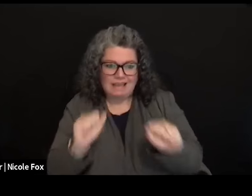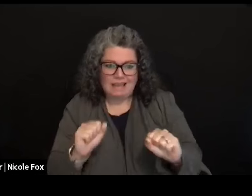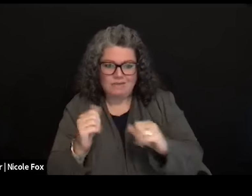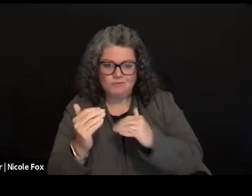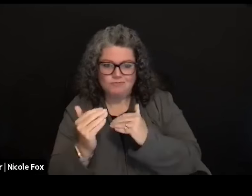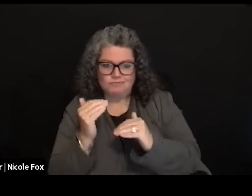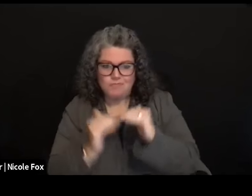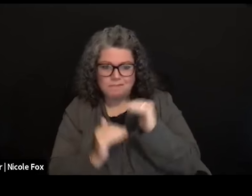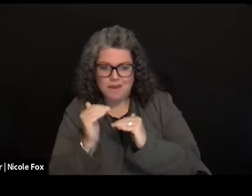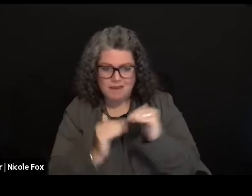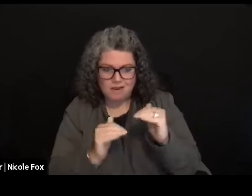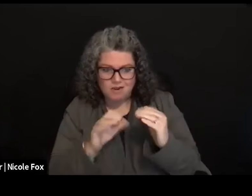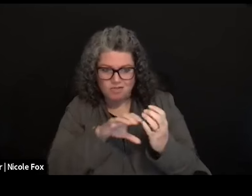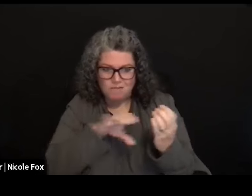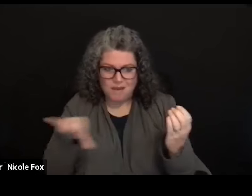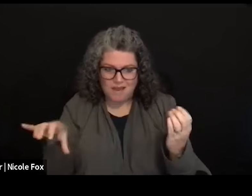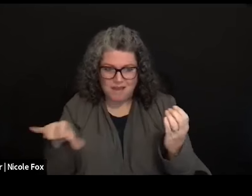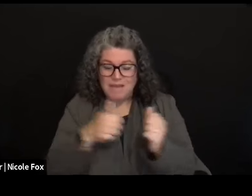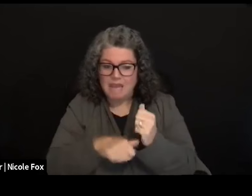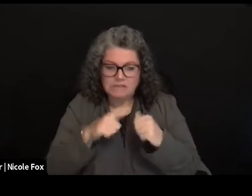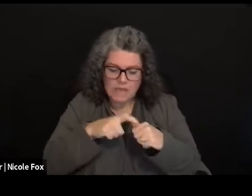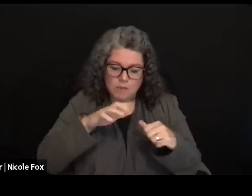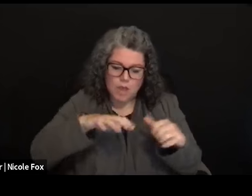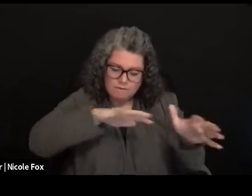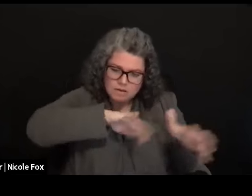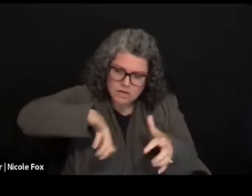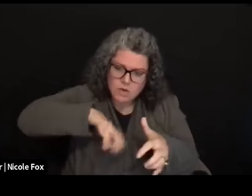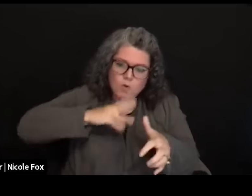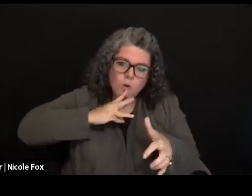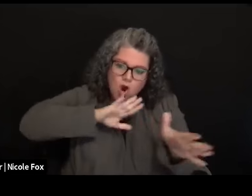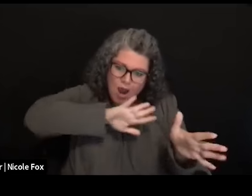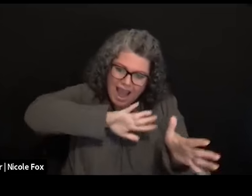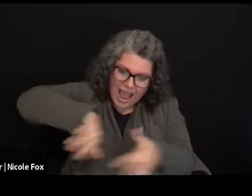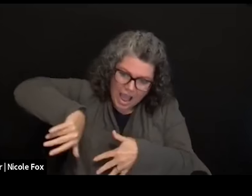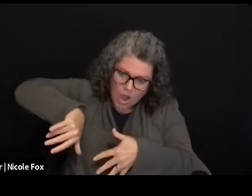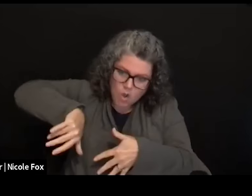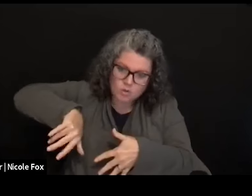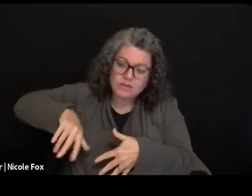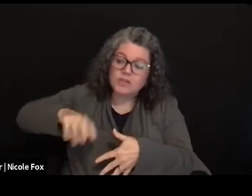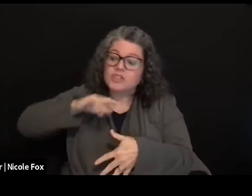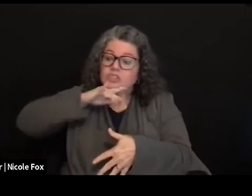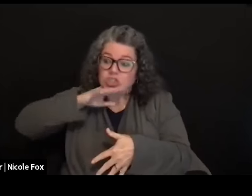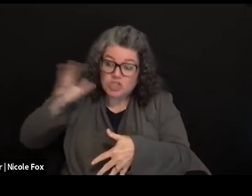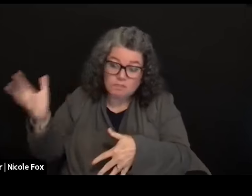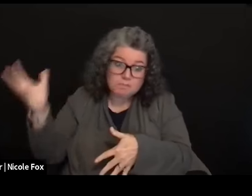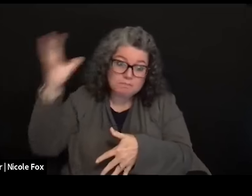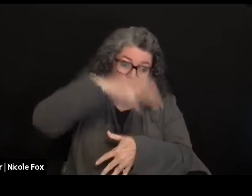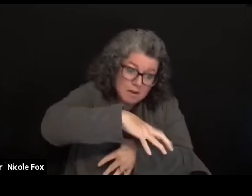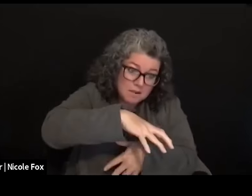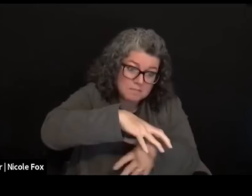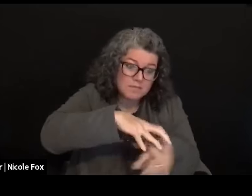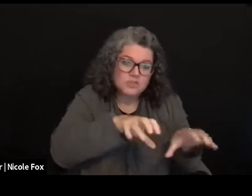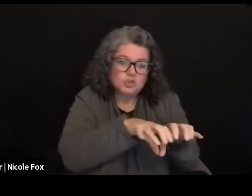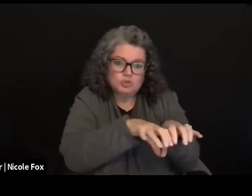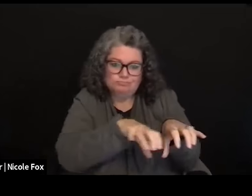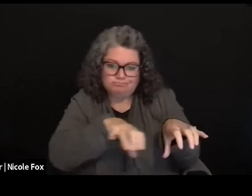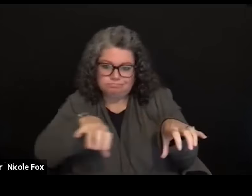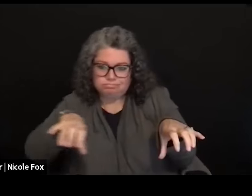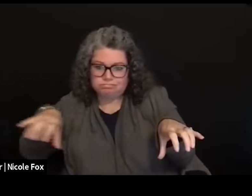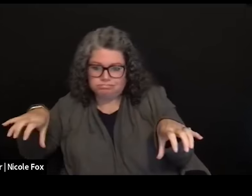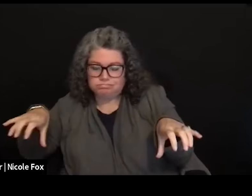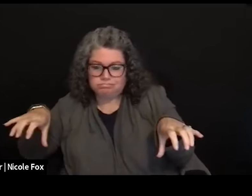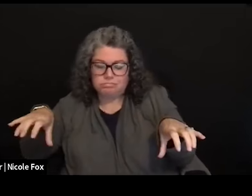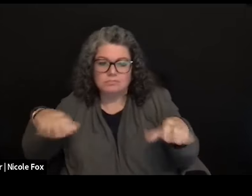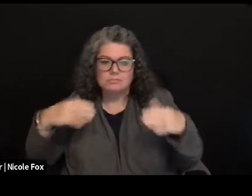each time we repair a pipe, we have to move the waterway, make the repairs, move to the next section, divert the waterway again. So it really